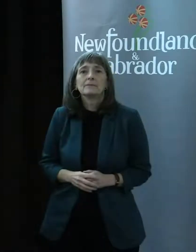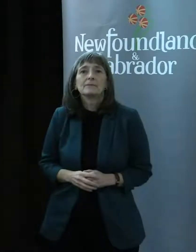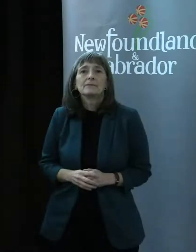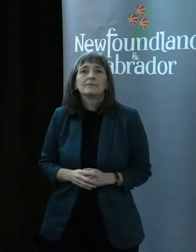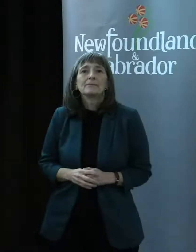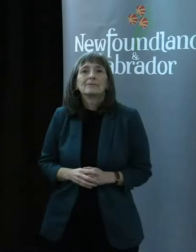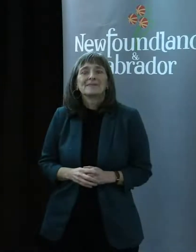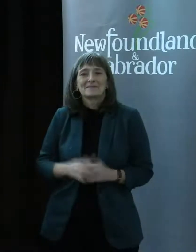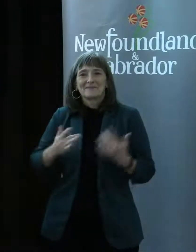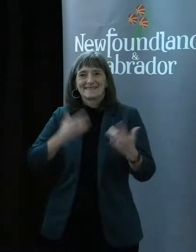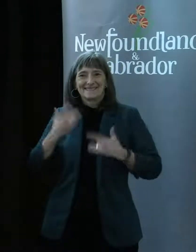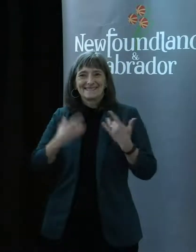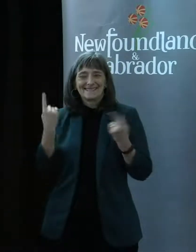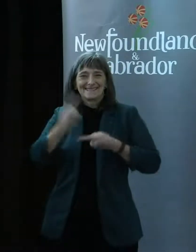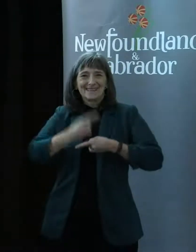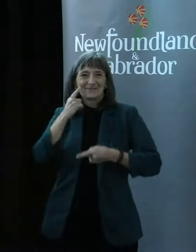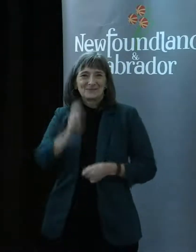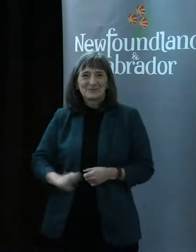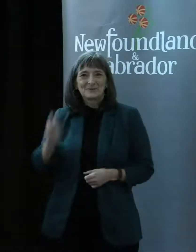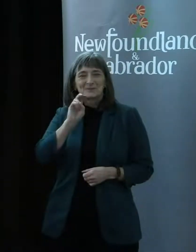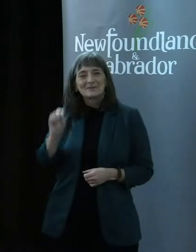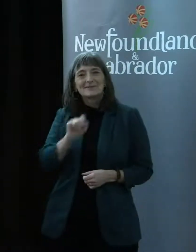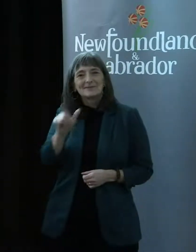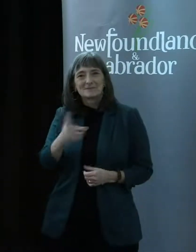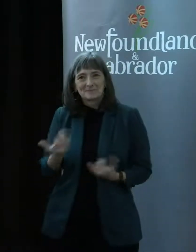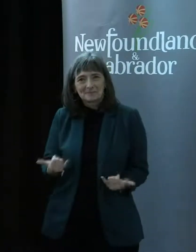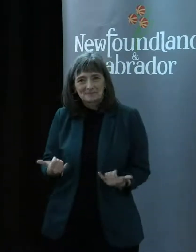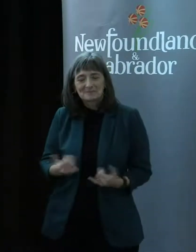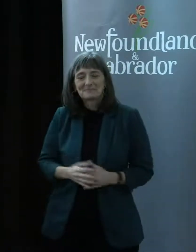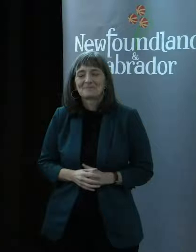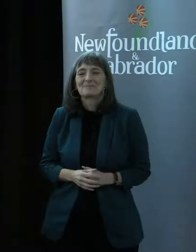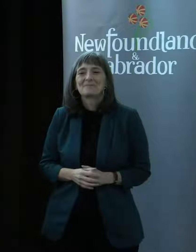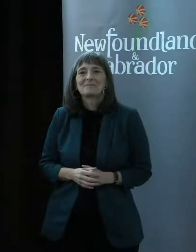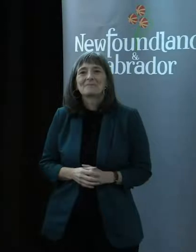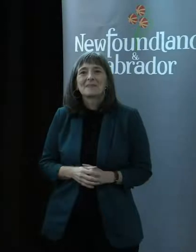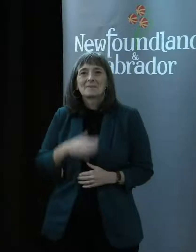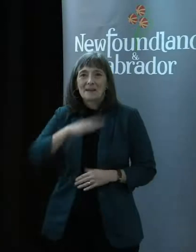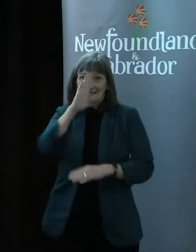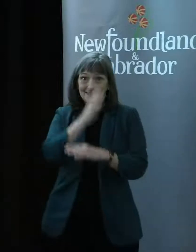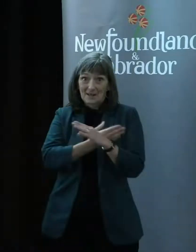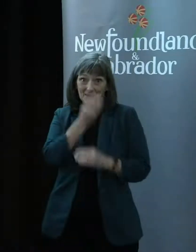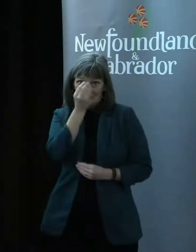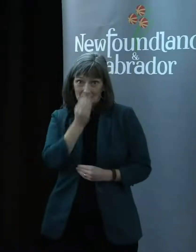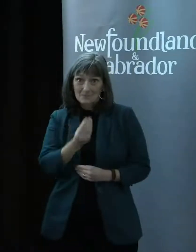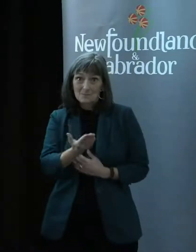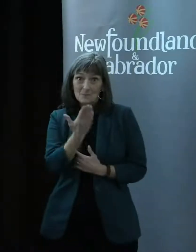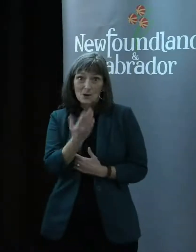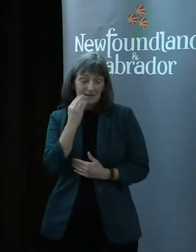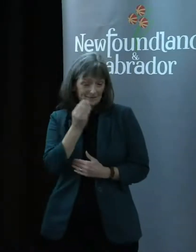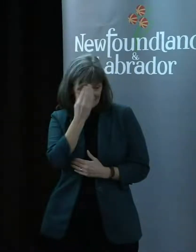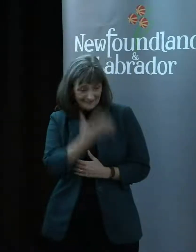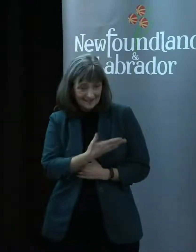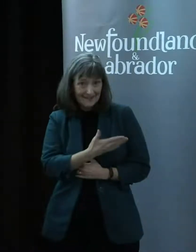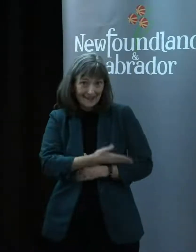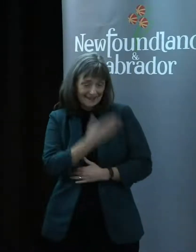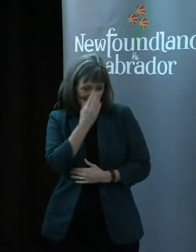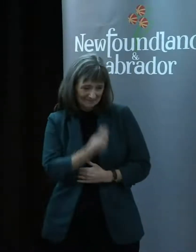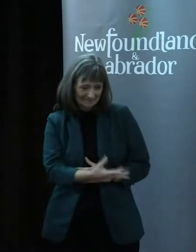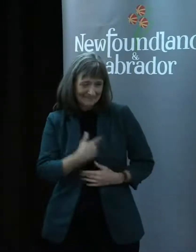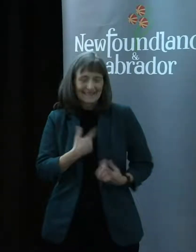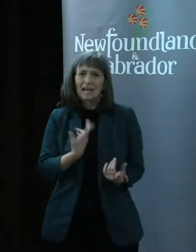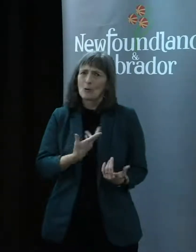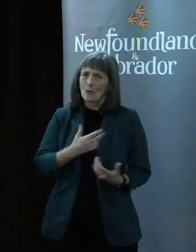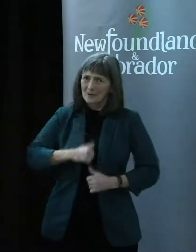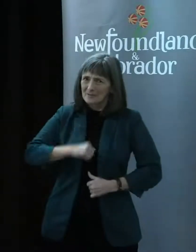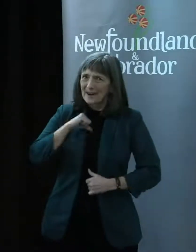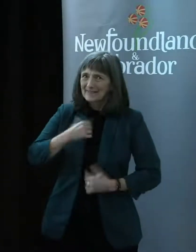This is an exciting day for tourism in Newfoundland and Labrador. I was telling my son this morning as we were getting ready that we're all quite proud